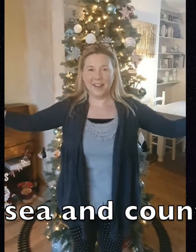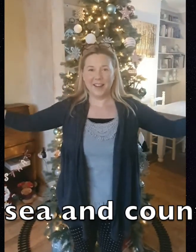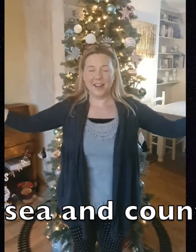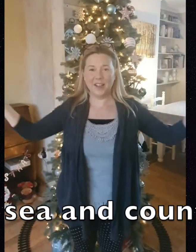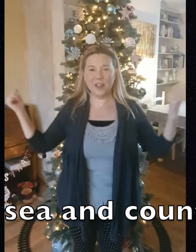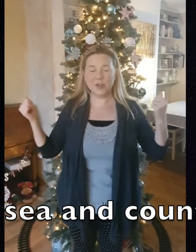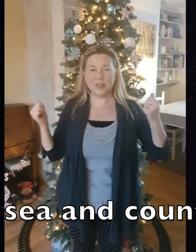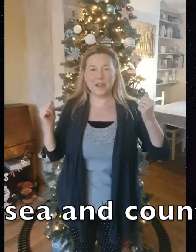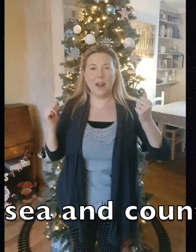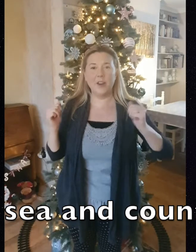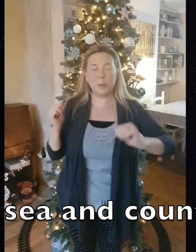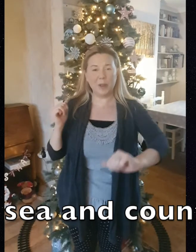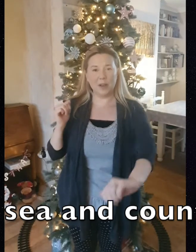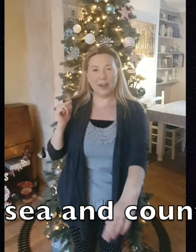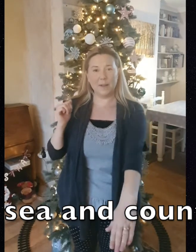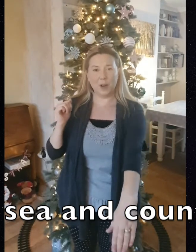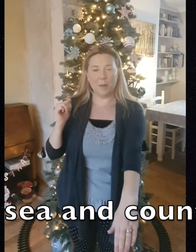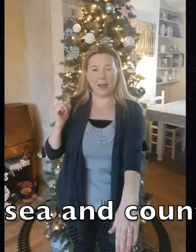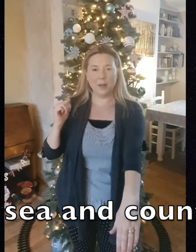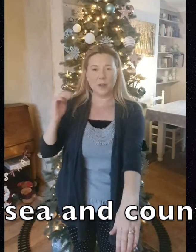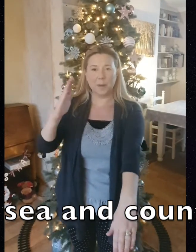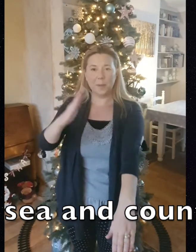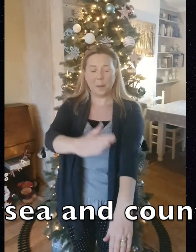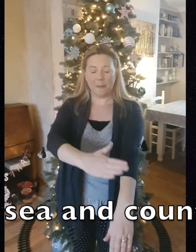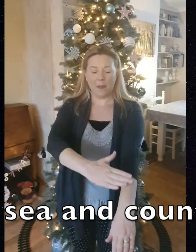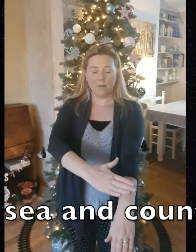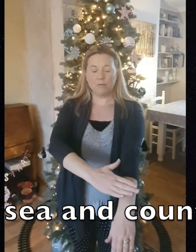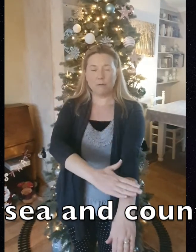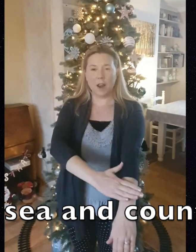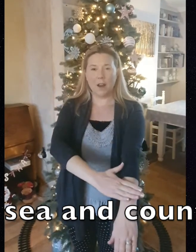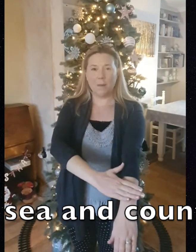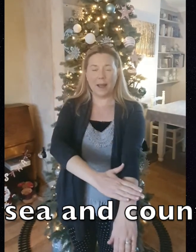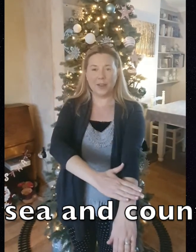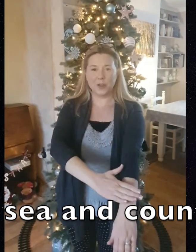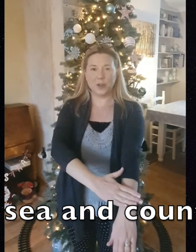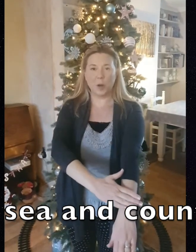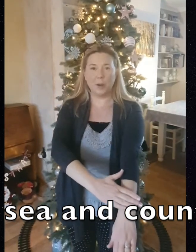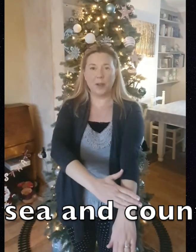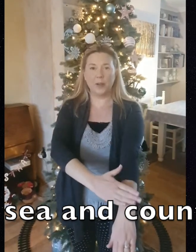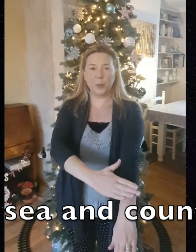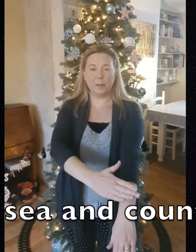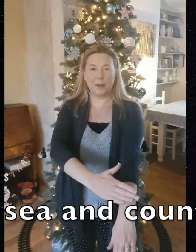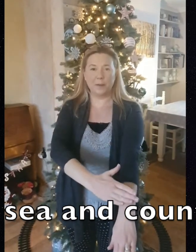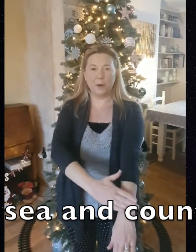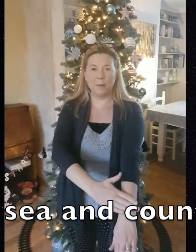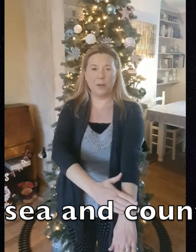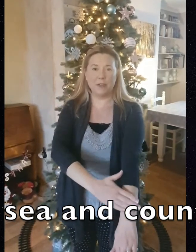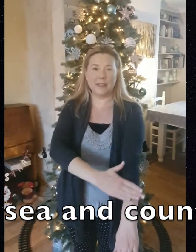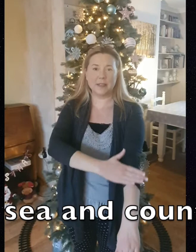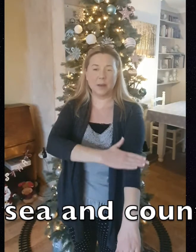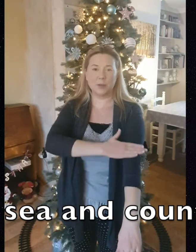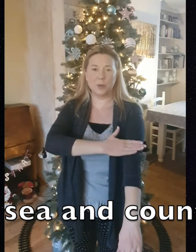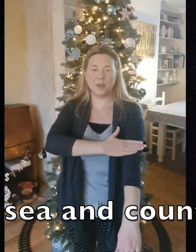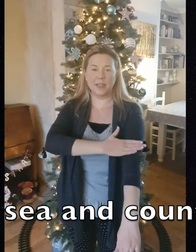And countryside, you put your left arm out, right arm, hand on top, and you sweep it from the wrist up towards the